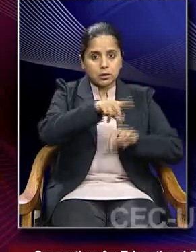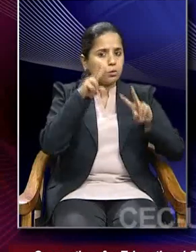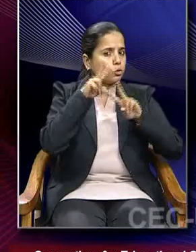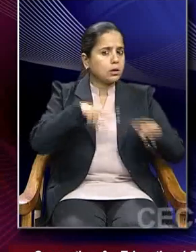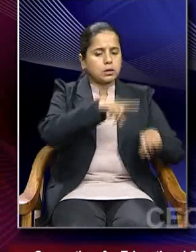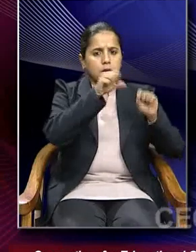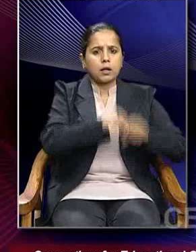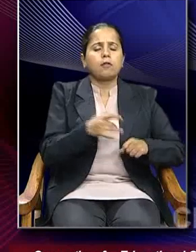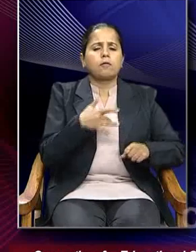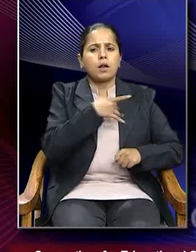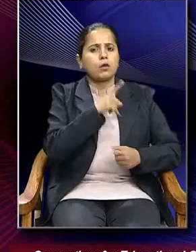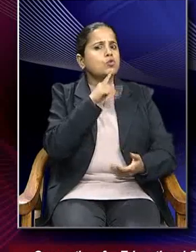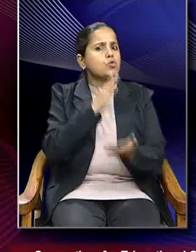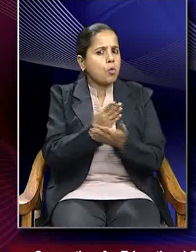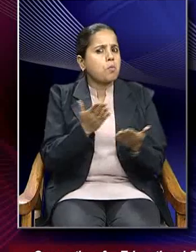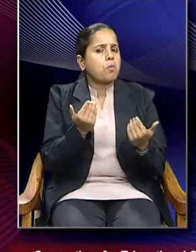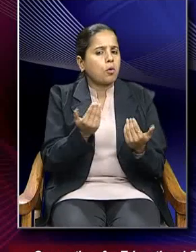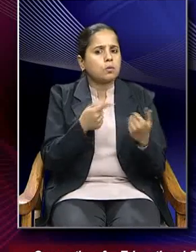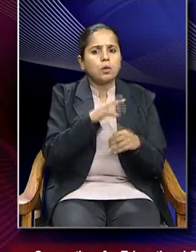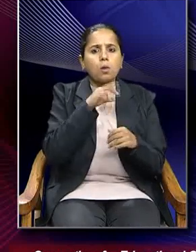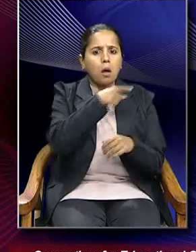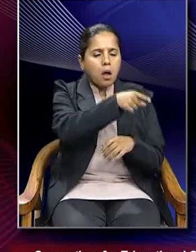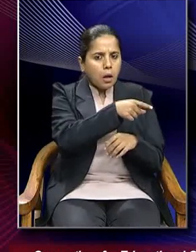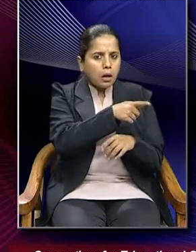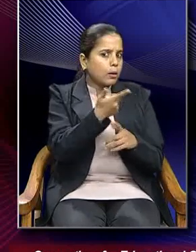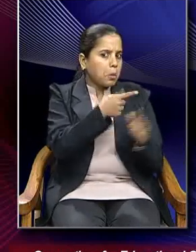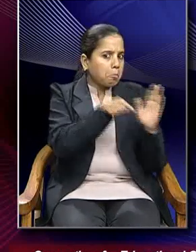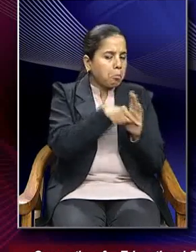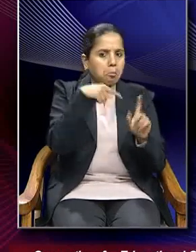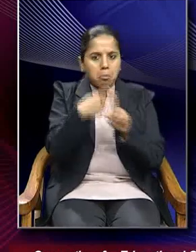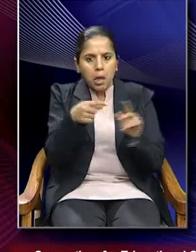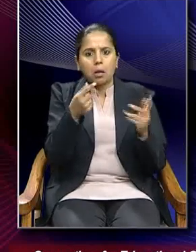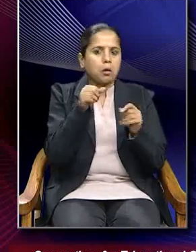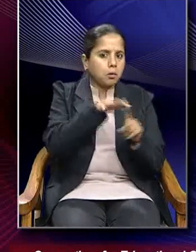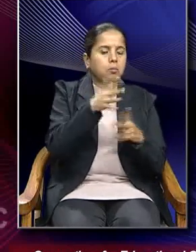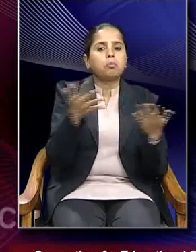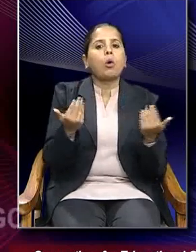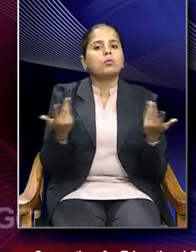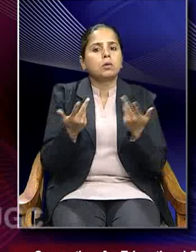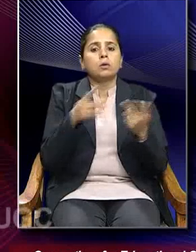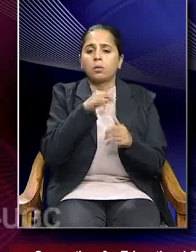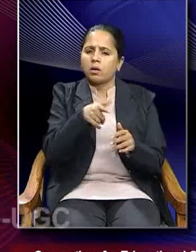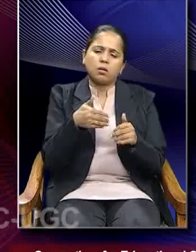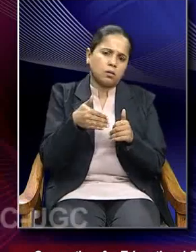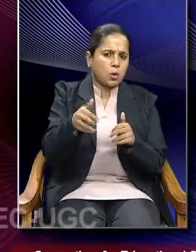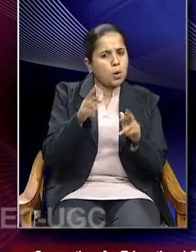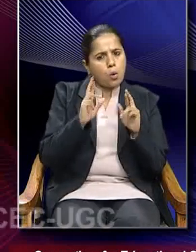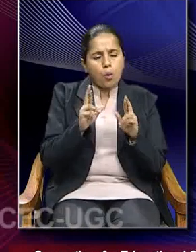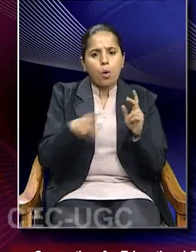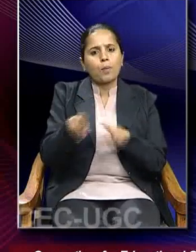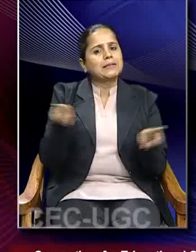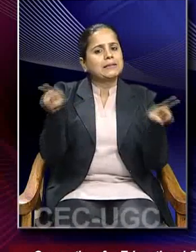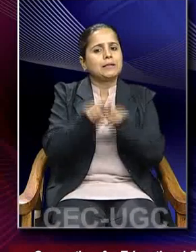can be fairly sure of cause and effect relationship. You cannot be with it. It will certainly lead to the